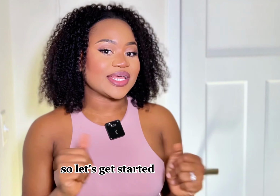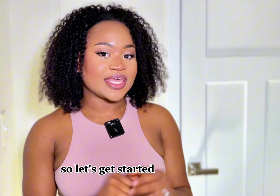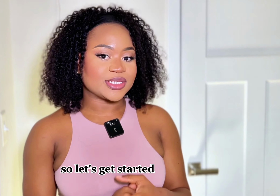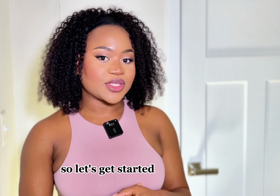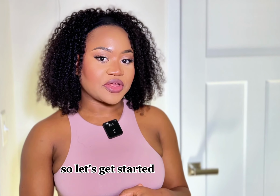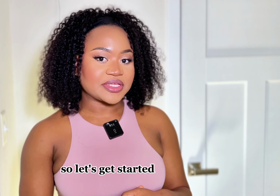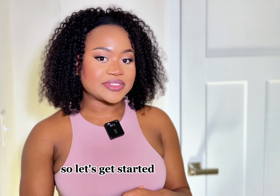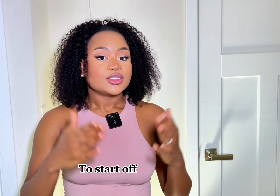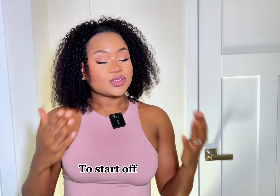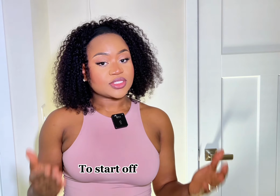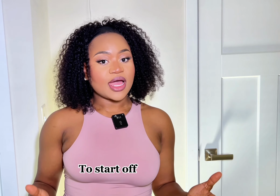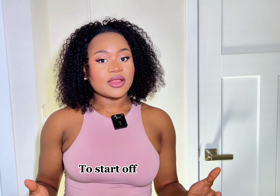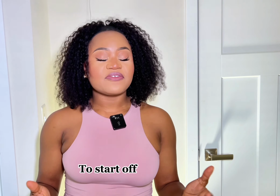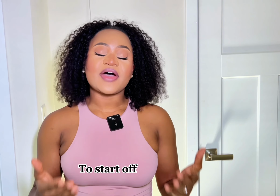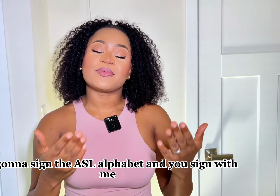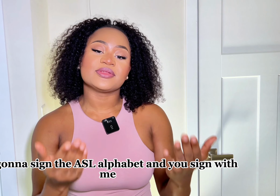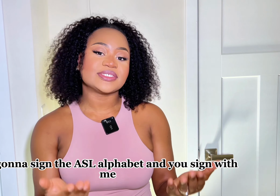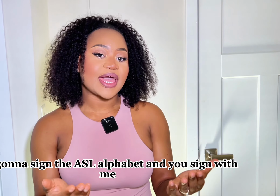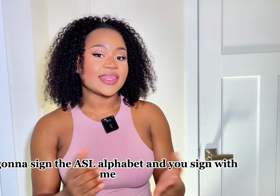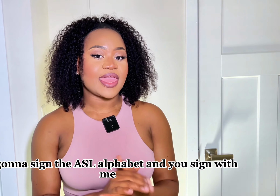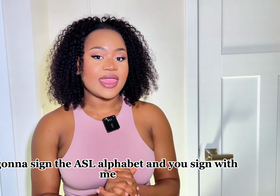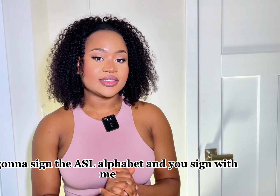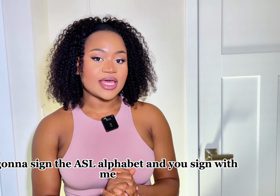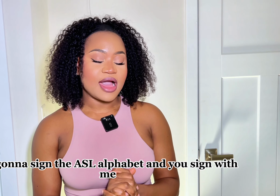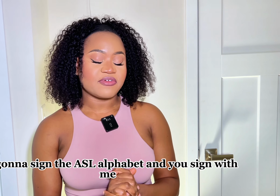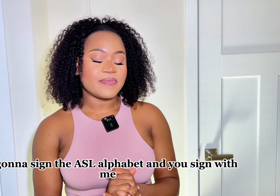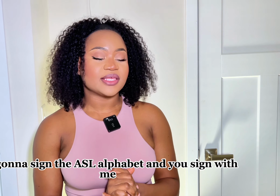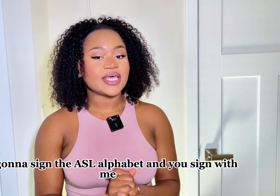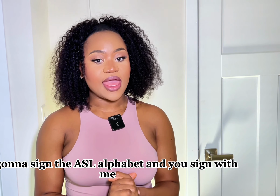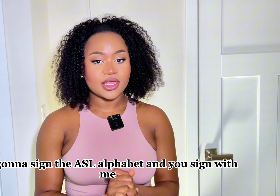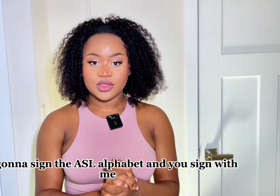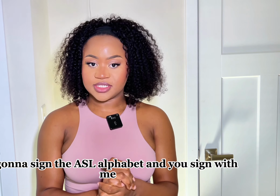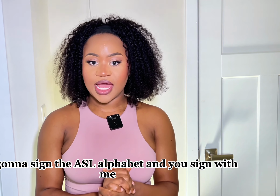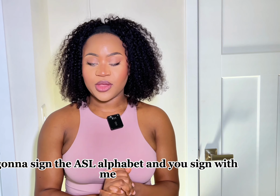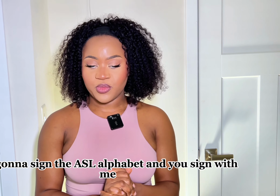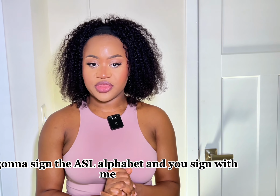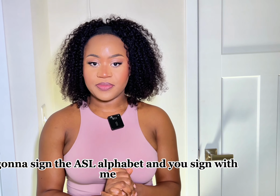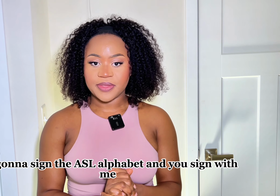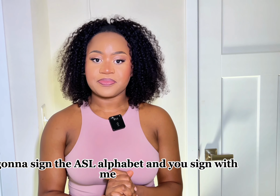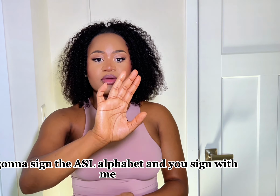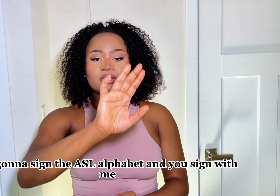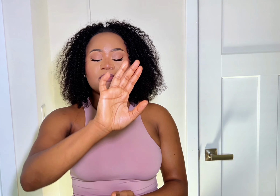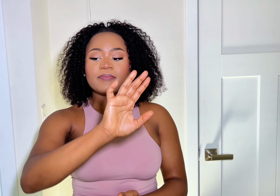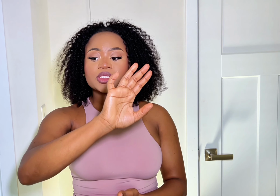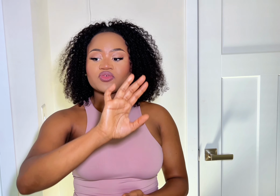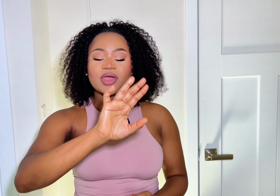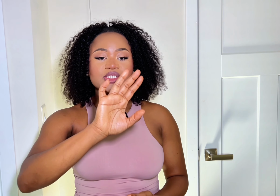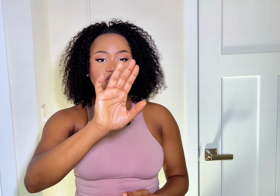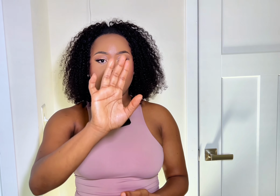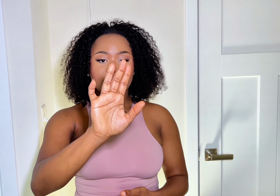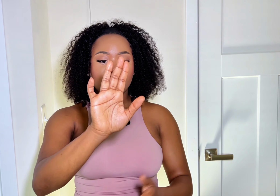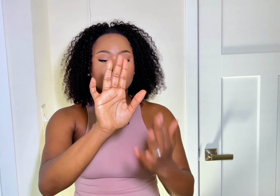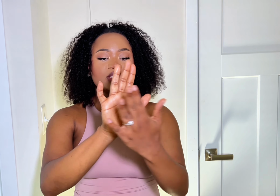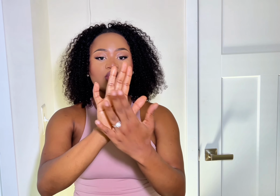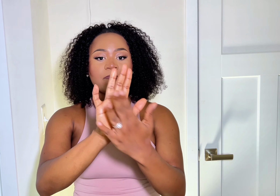get started. To start off, I'm going to sign the ASL alphabet and you sign with me. Remember to rest your hand like this, your